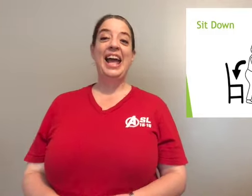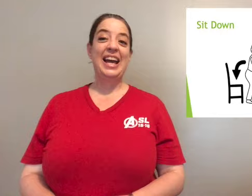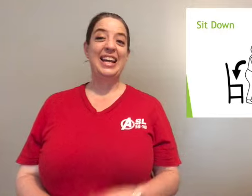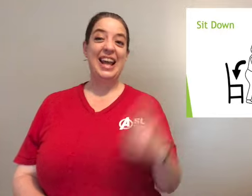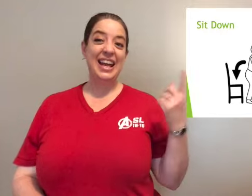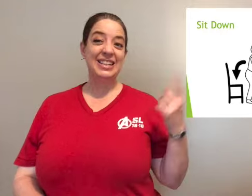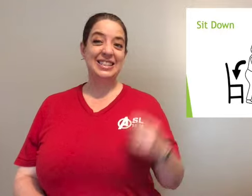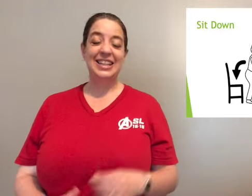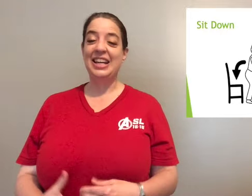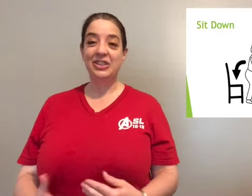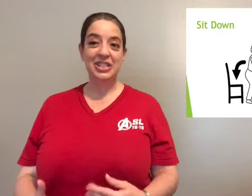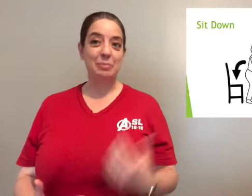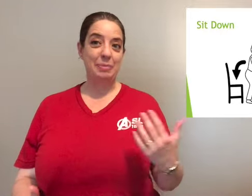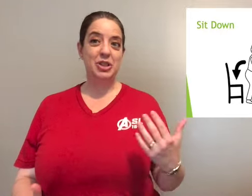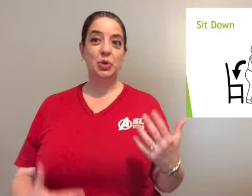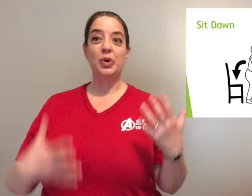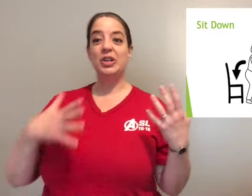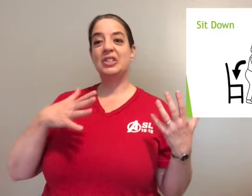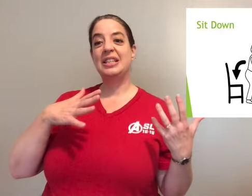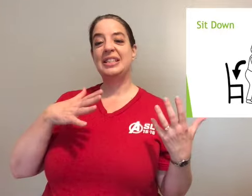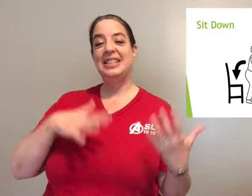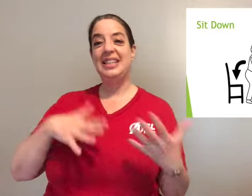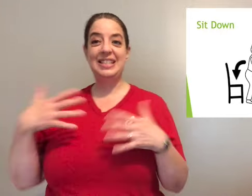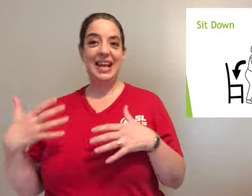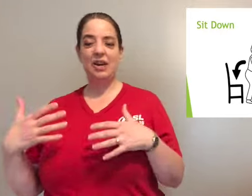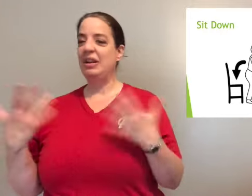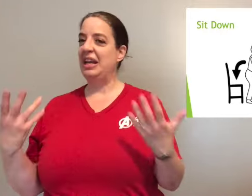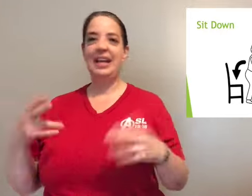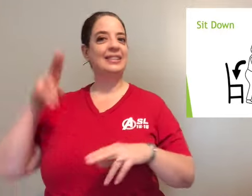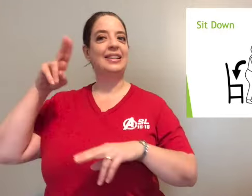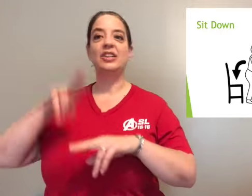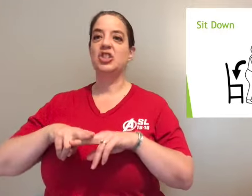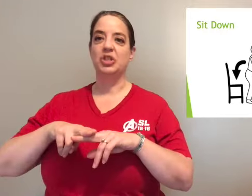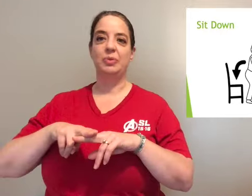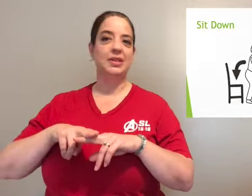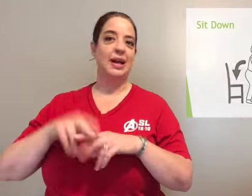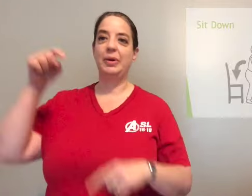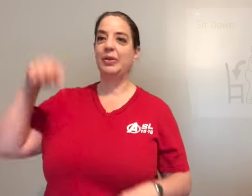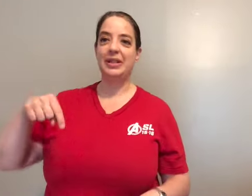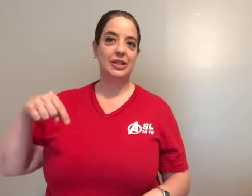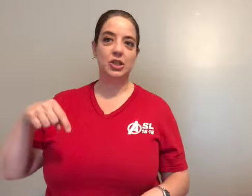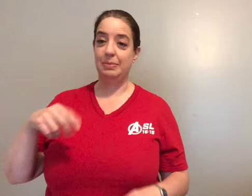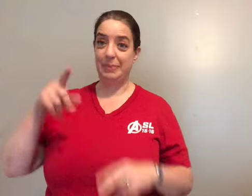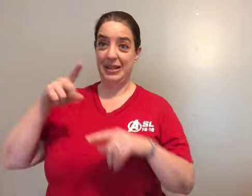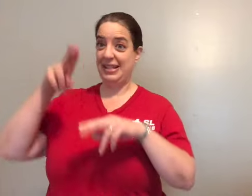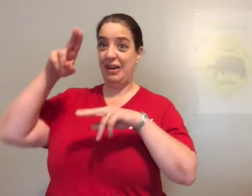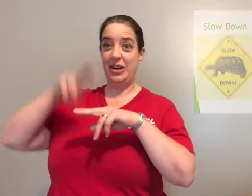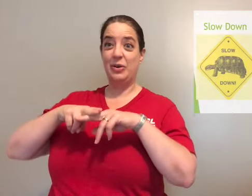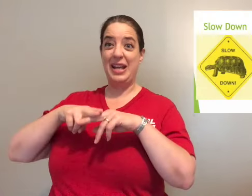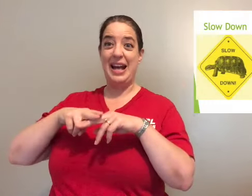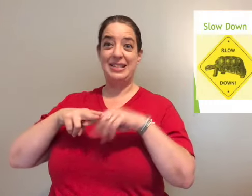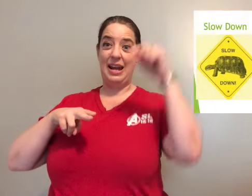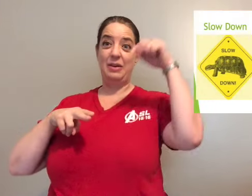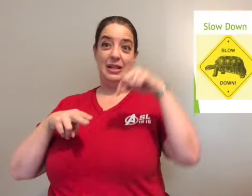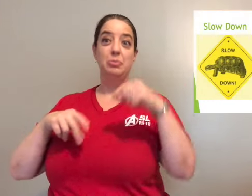And in English that might be two words, sit down. In ASL it's just one sign. We don't need to put the down. It already has down in the